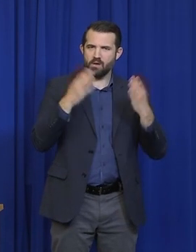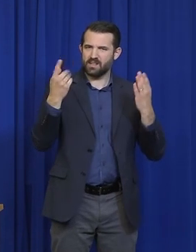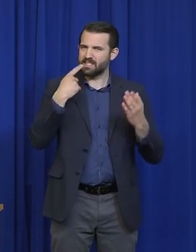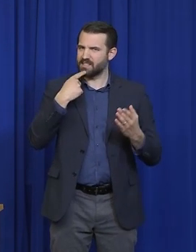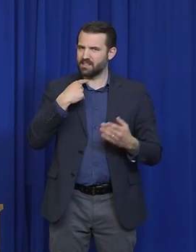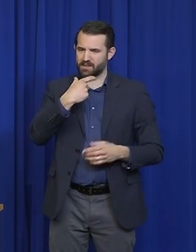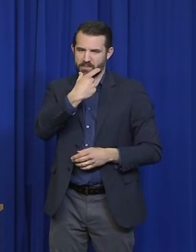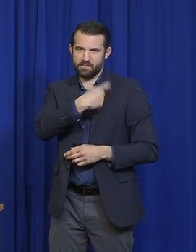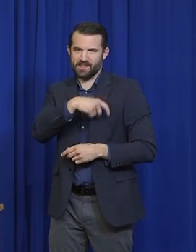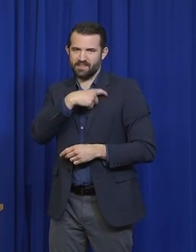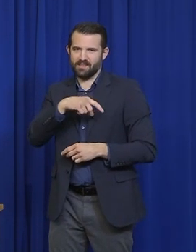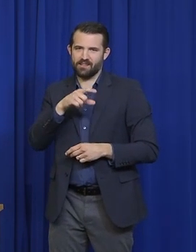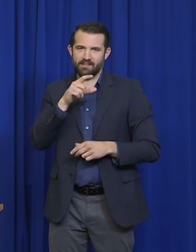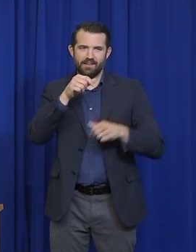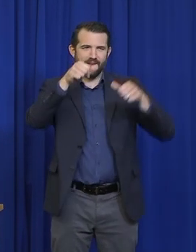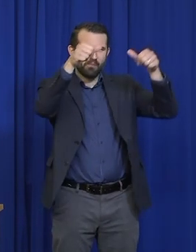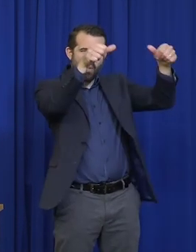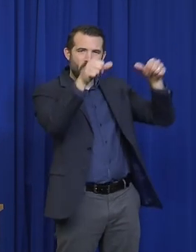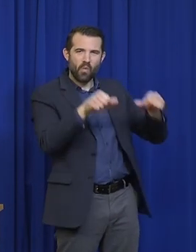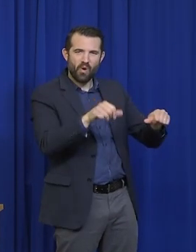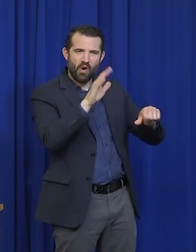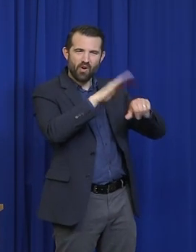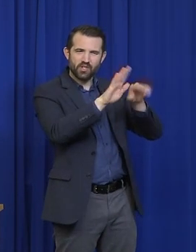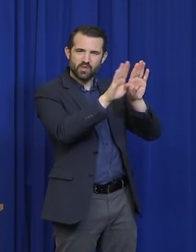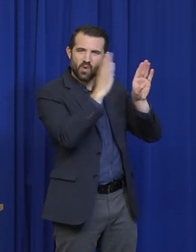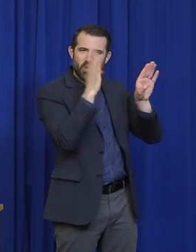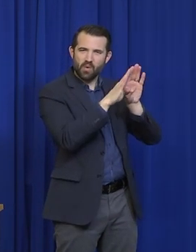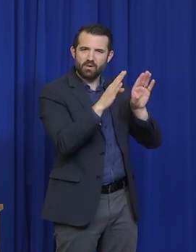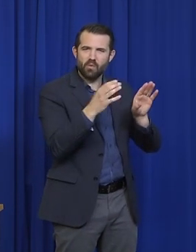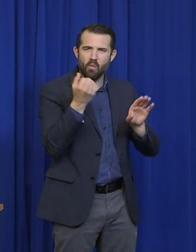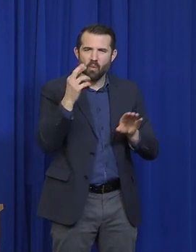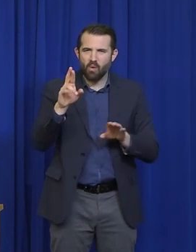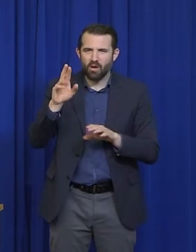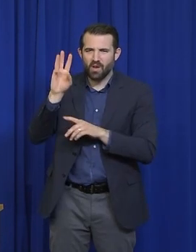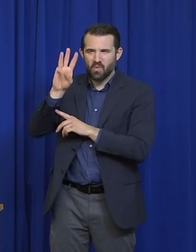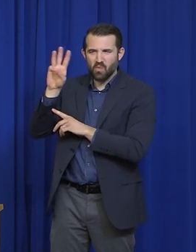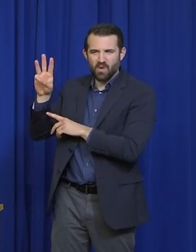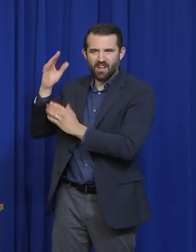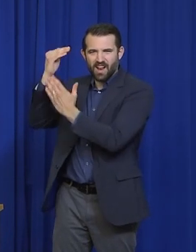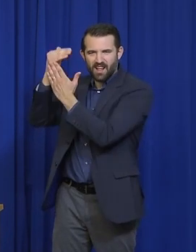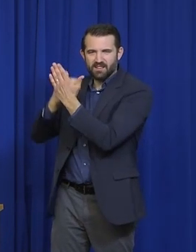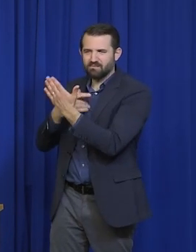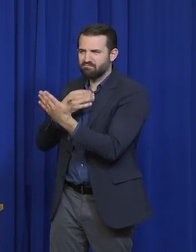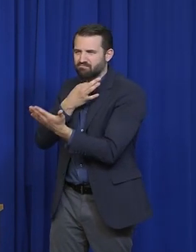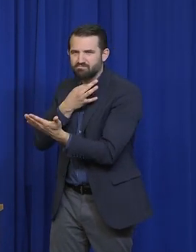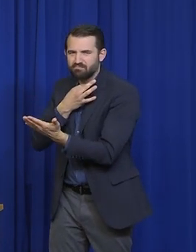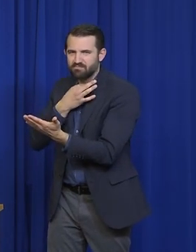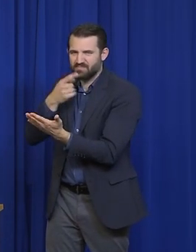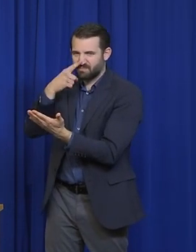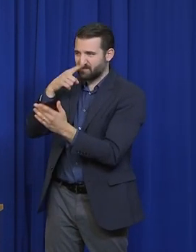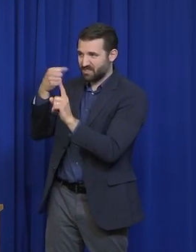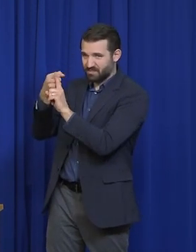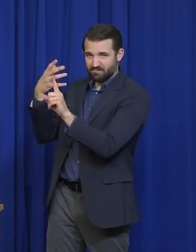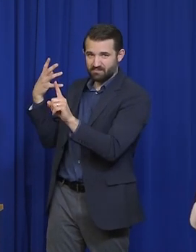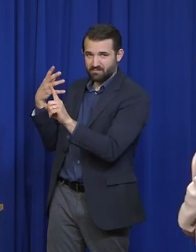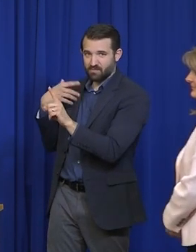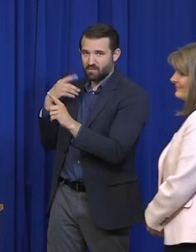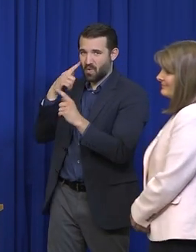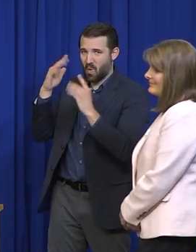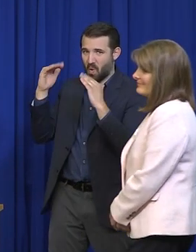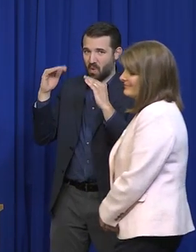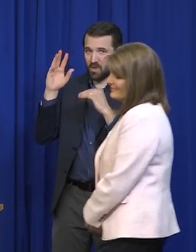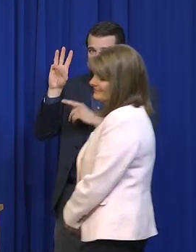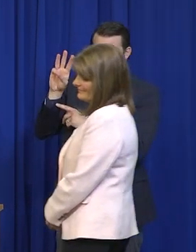their name being lifted up their website and is hopefully not going to be another situation where there's a website that crashes in the next couple days